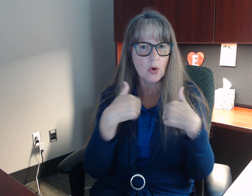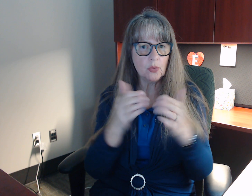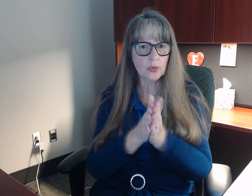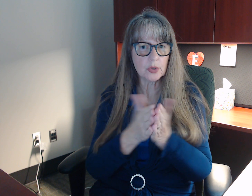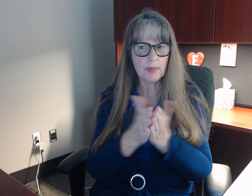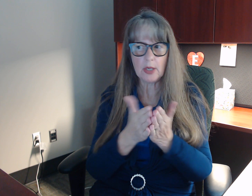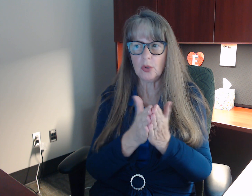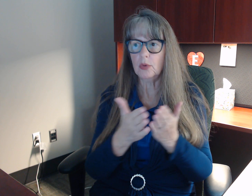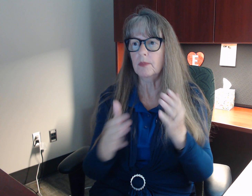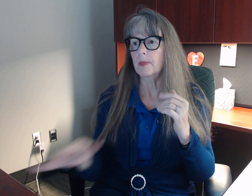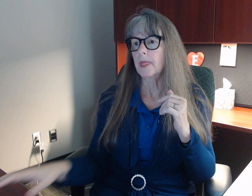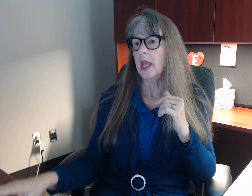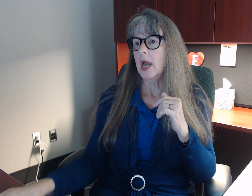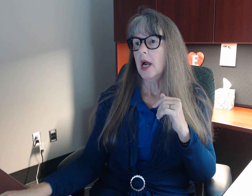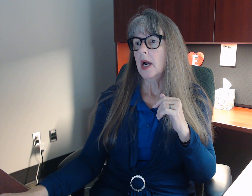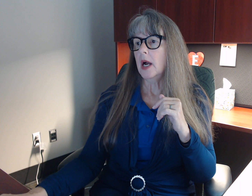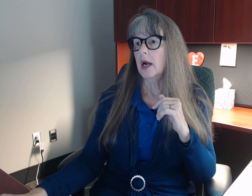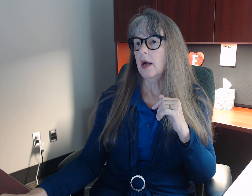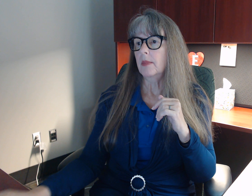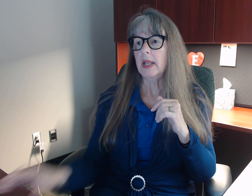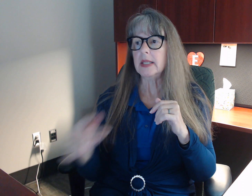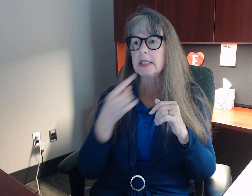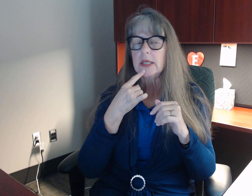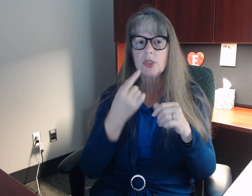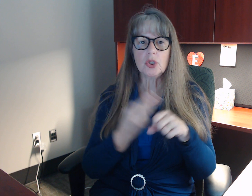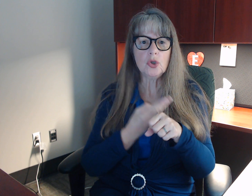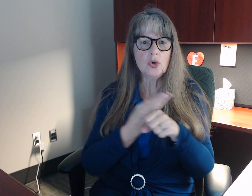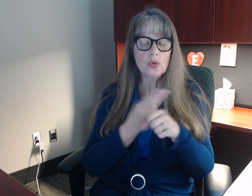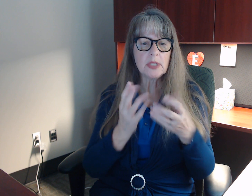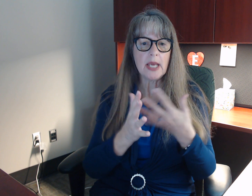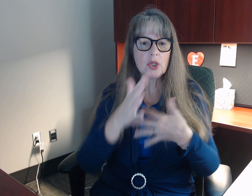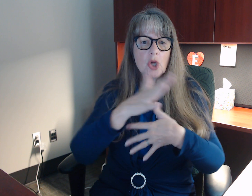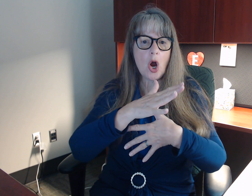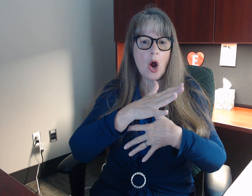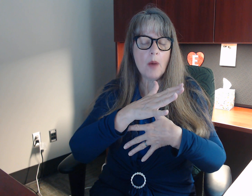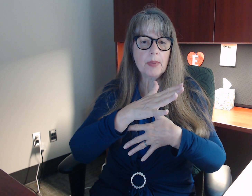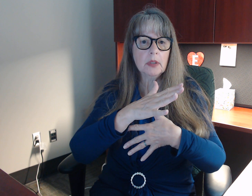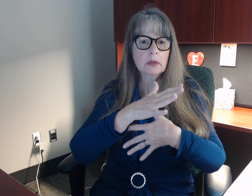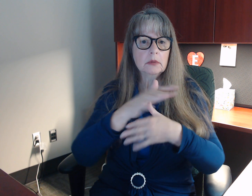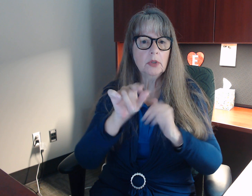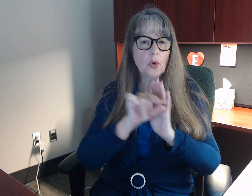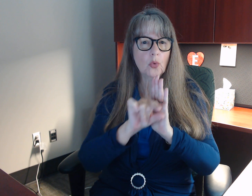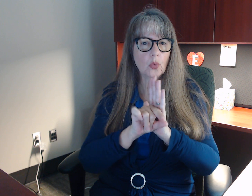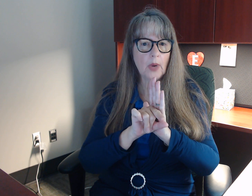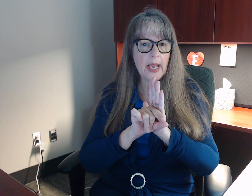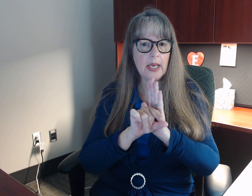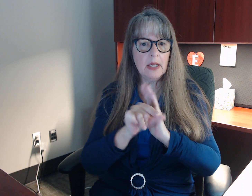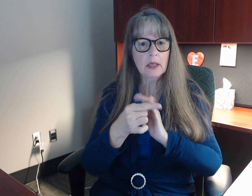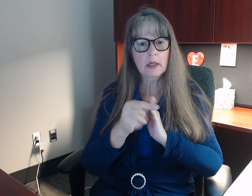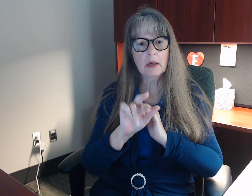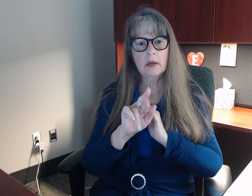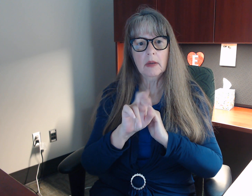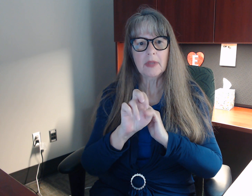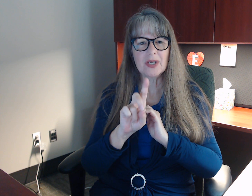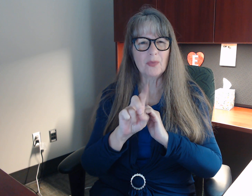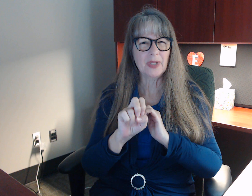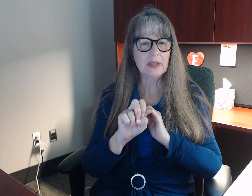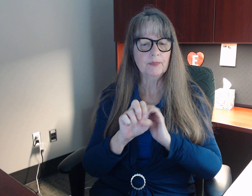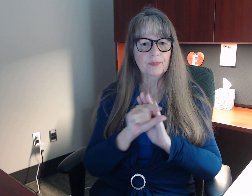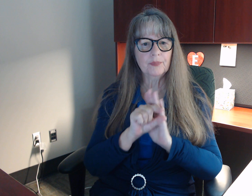owner's manual. And it says to use that top, you know, grade. That's not really,